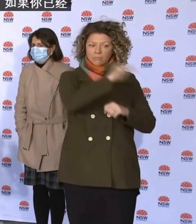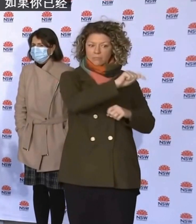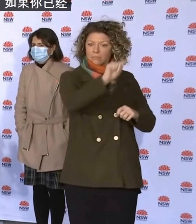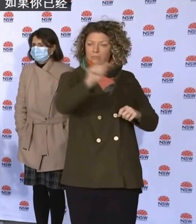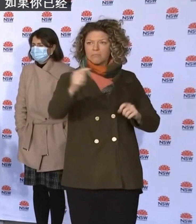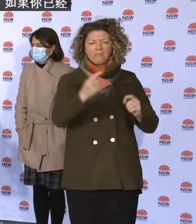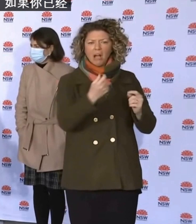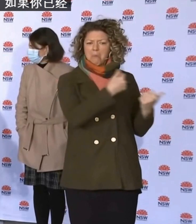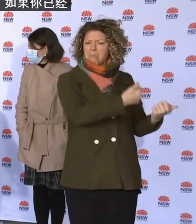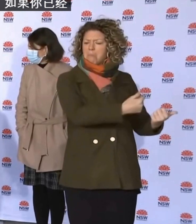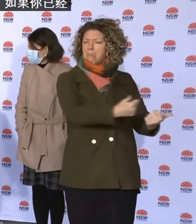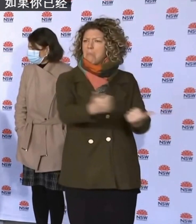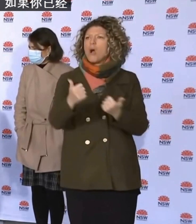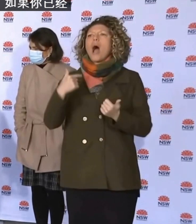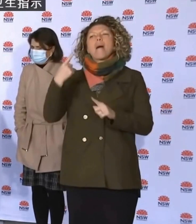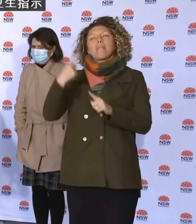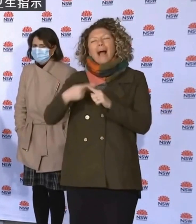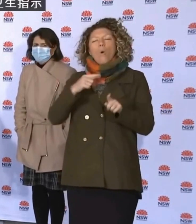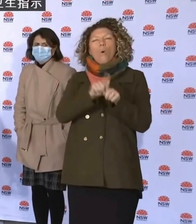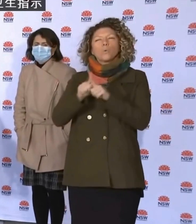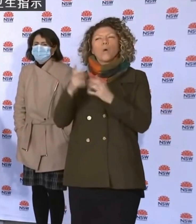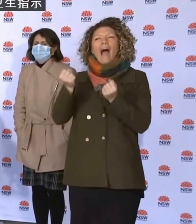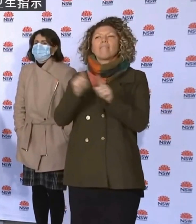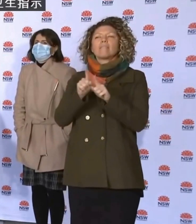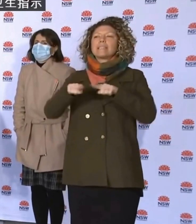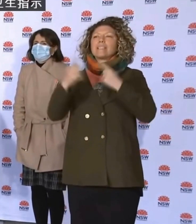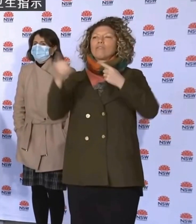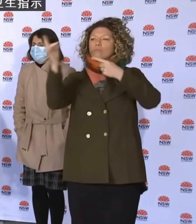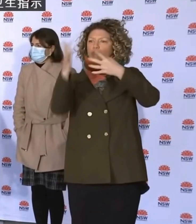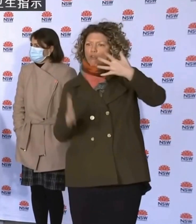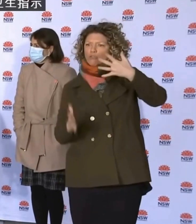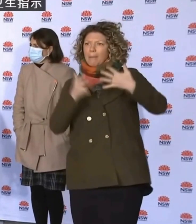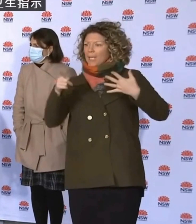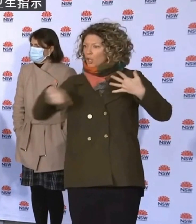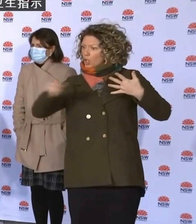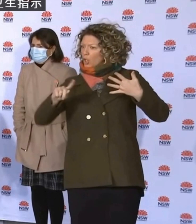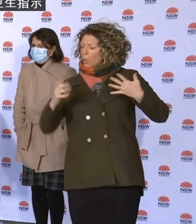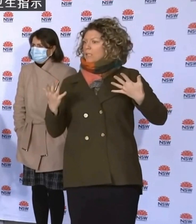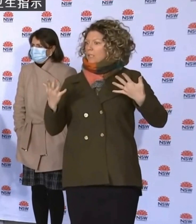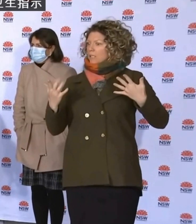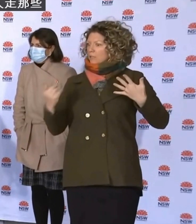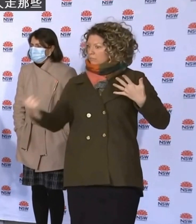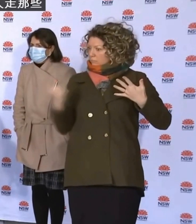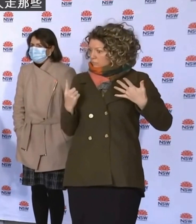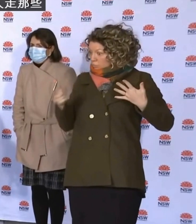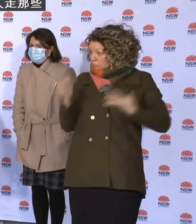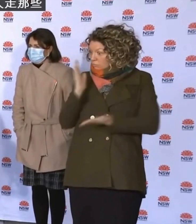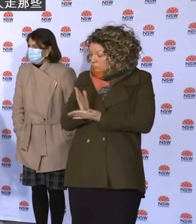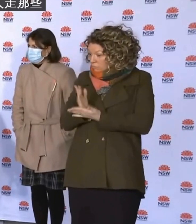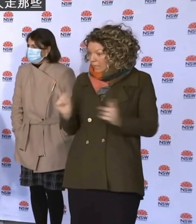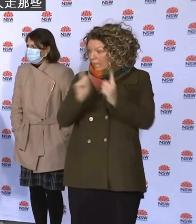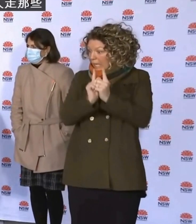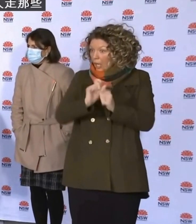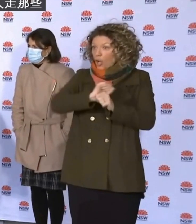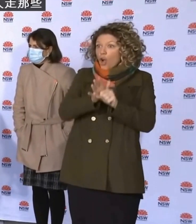of prioritising. So again, my message to you, if you've been directed by public health, when you're in the queues, please put your hand up,